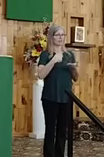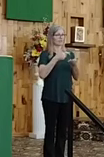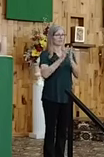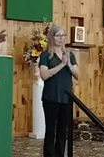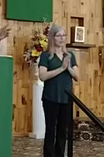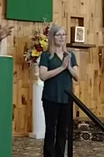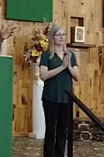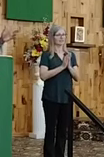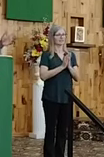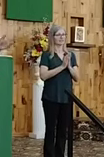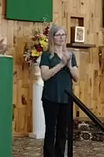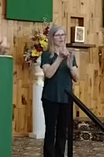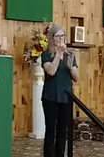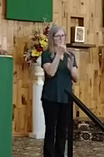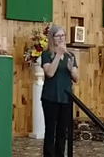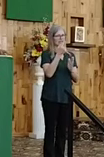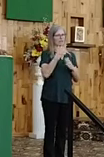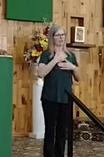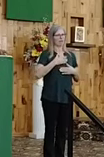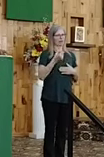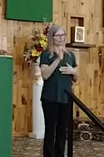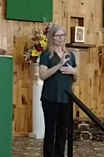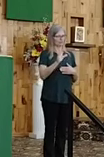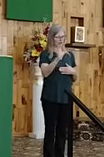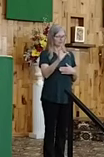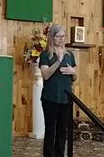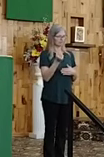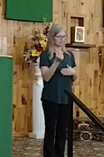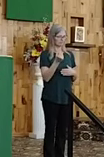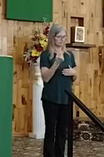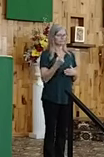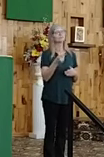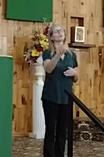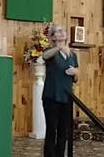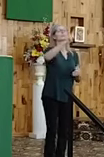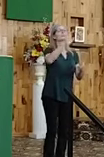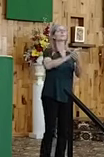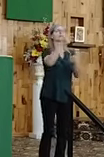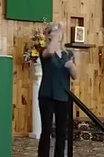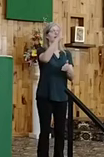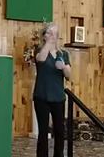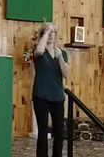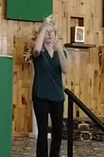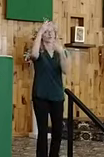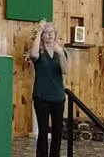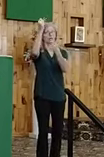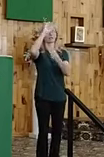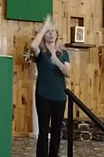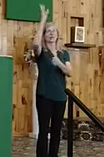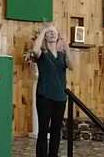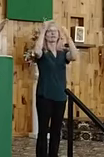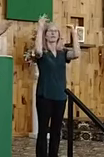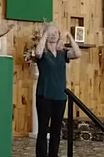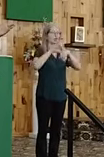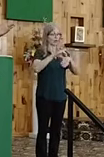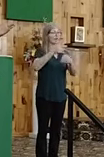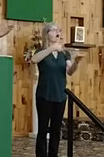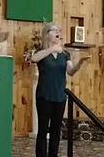context of the body of Christ. Do you believe in God, the Father Almighty, creator of heaven and